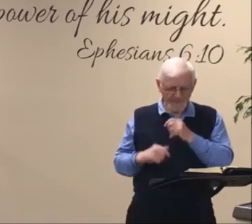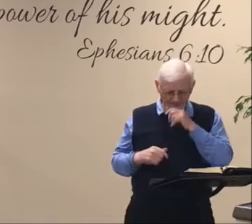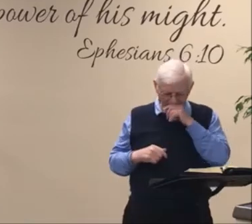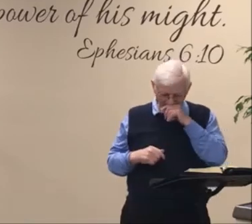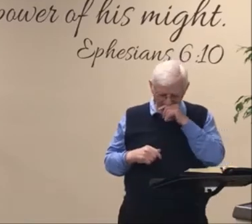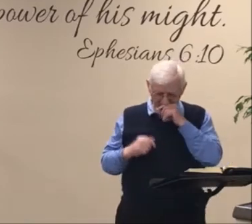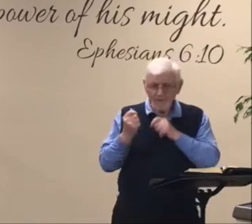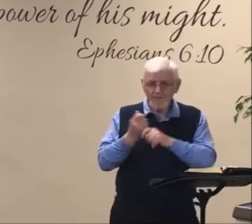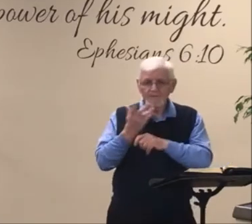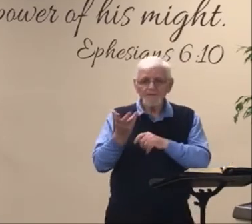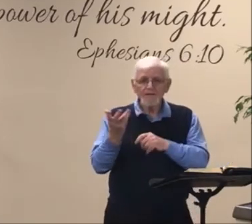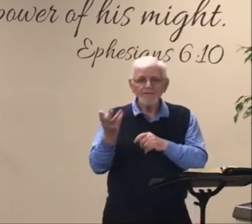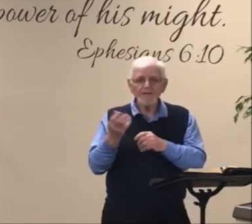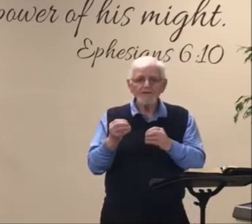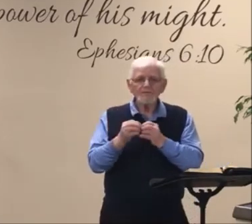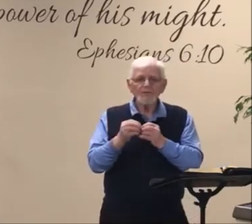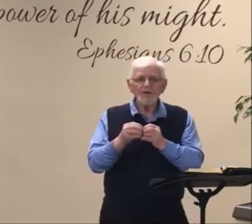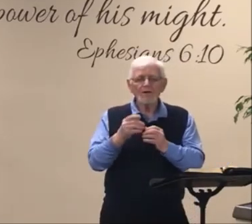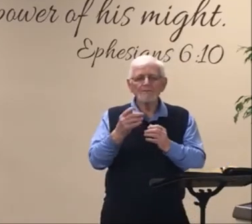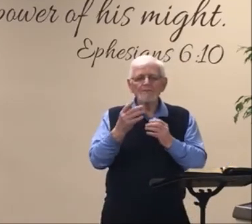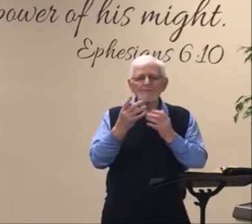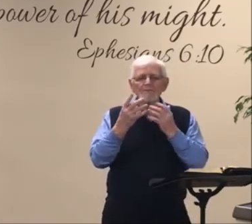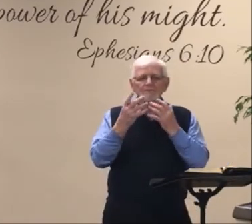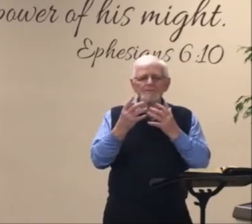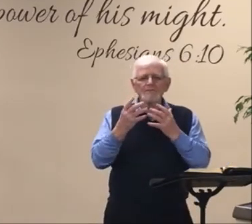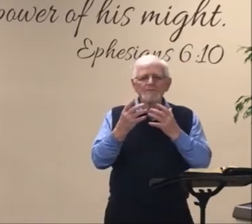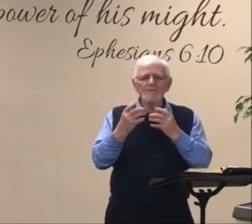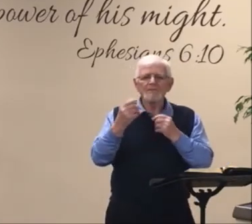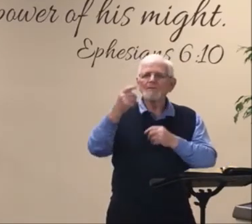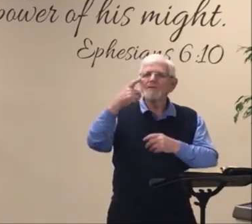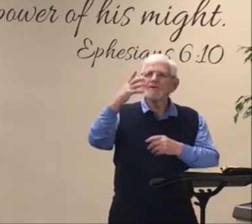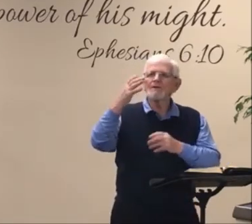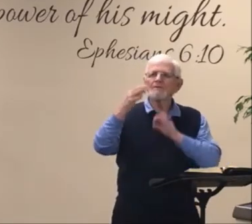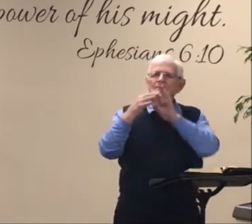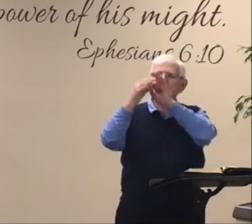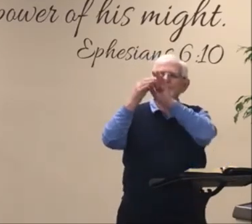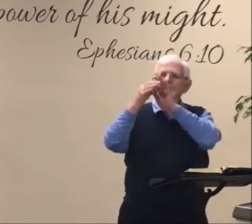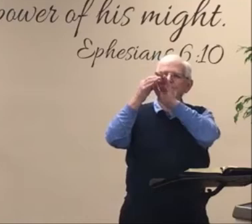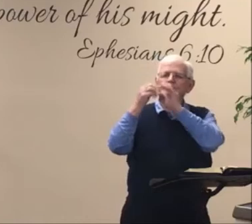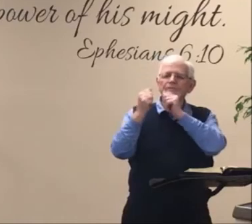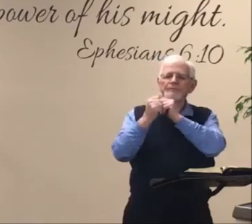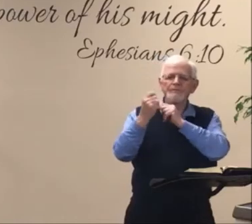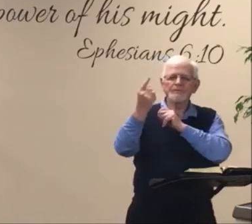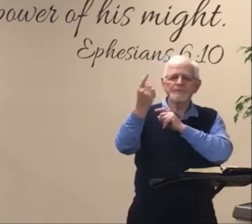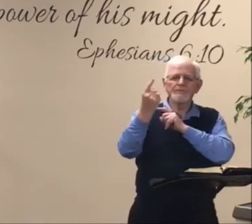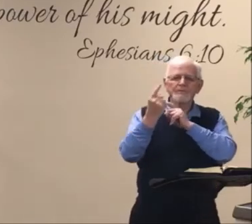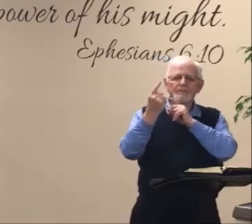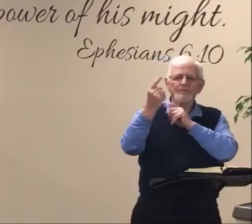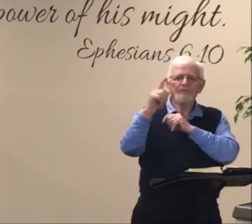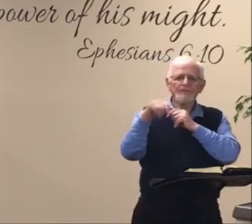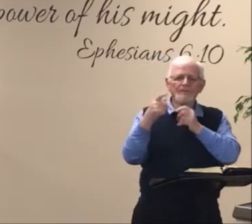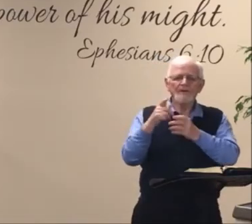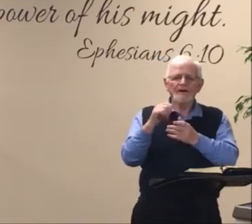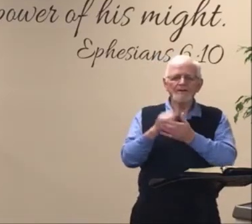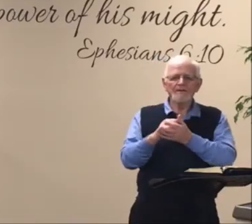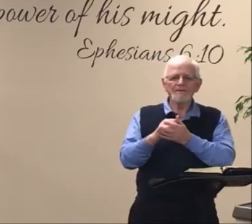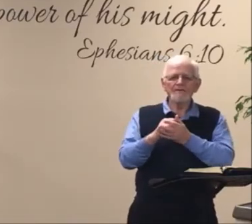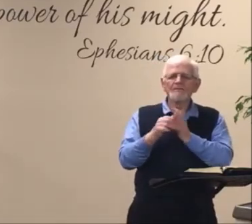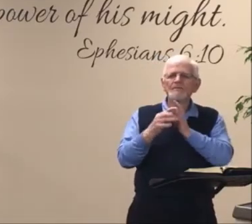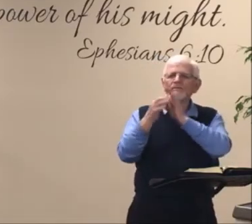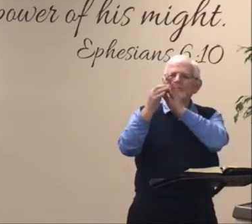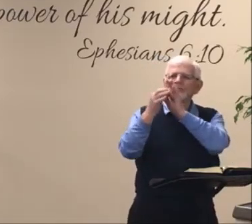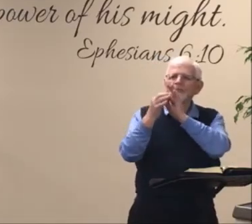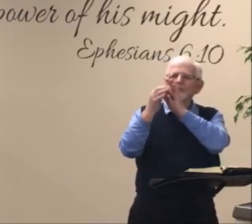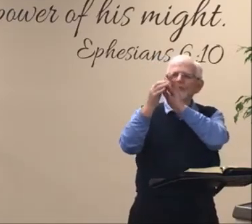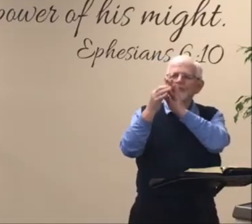There's just something that, more seriously, there's just something that the Lord's been dealing with you about, and dealing with you about, and dealing with you about, and you say,